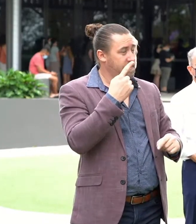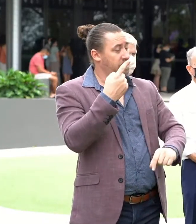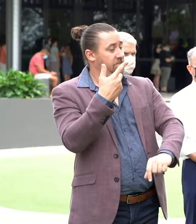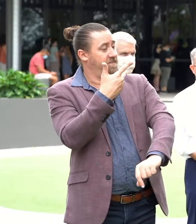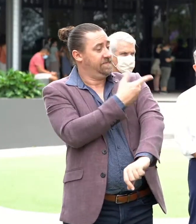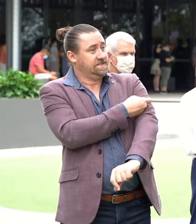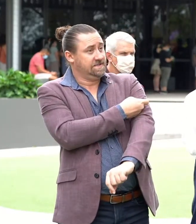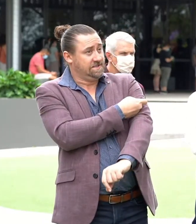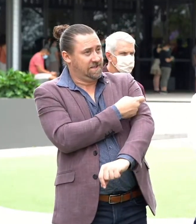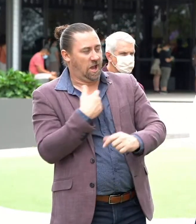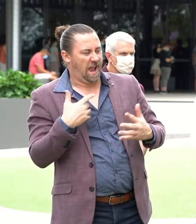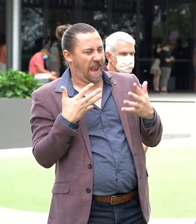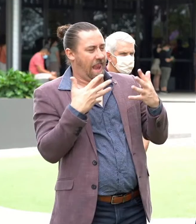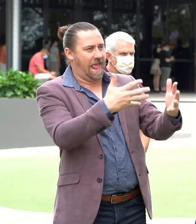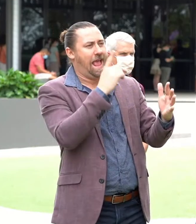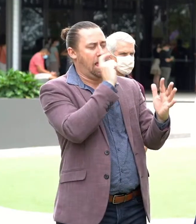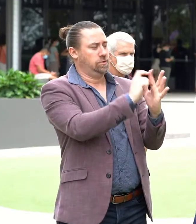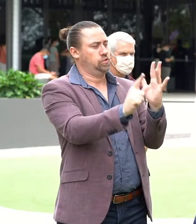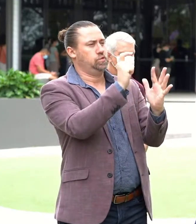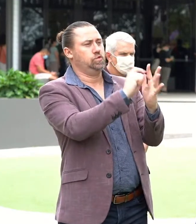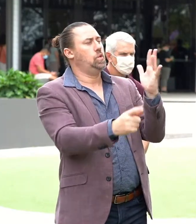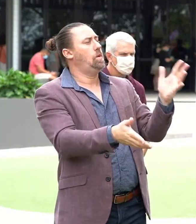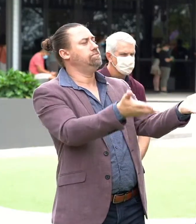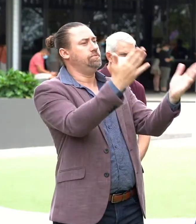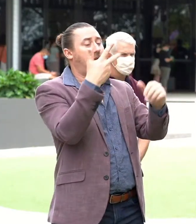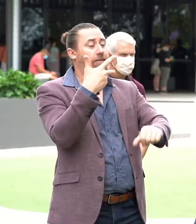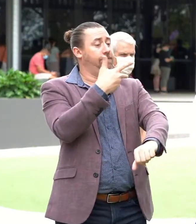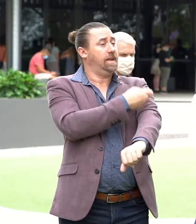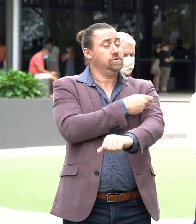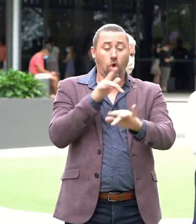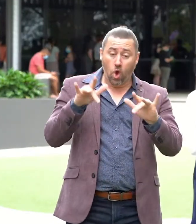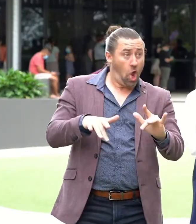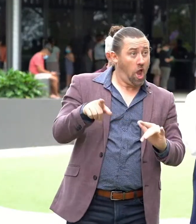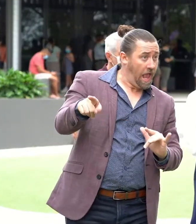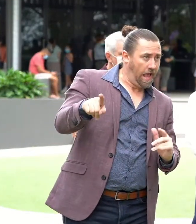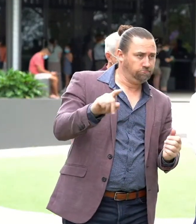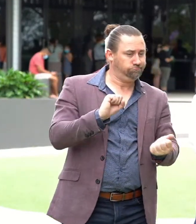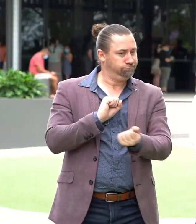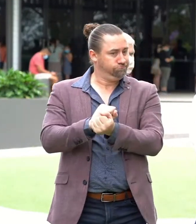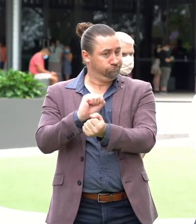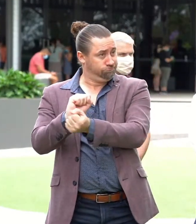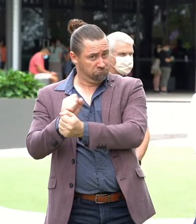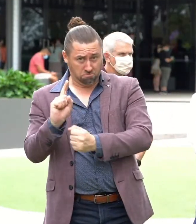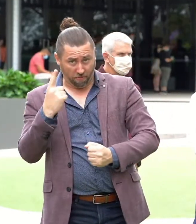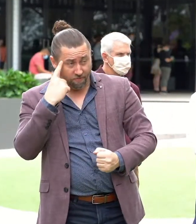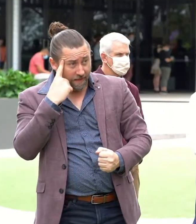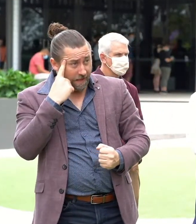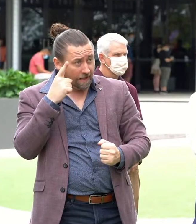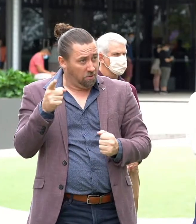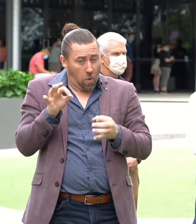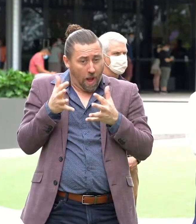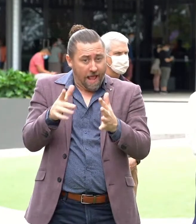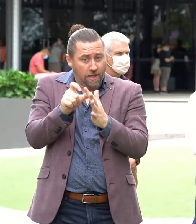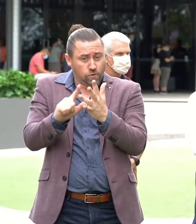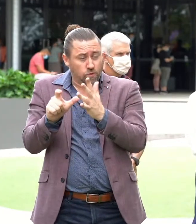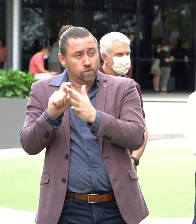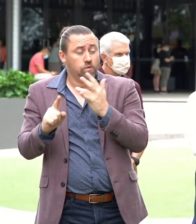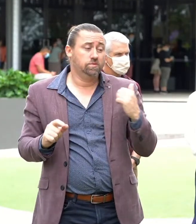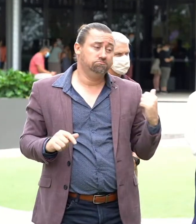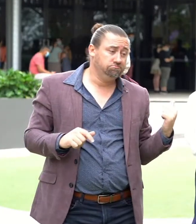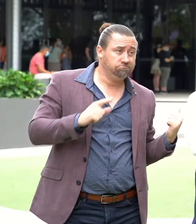versus unvaccinated people, given our vaccine rate? I think the roadmap is envisaging some kind of possible linkages